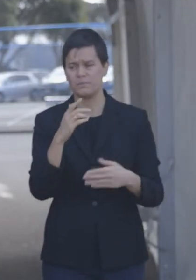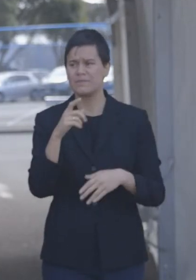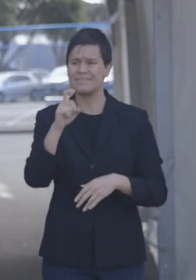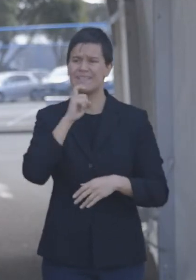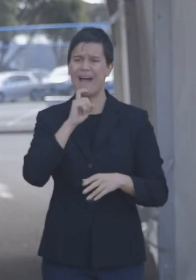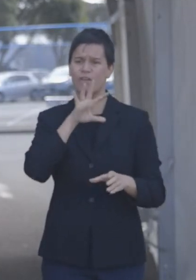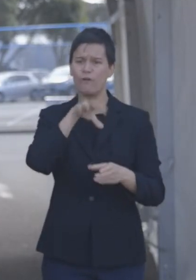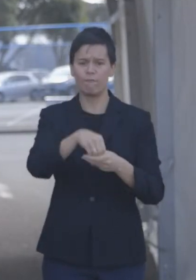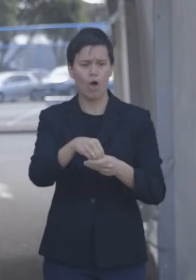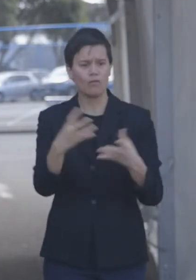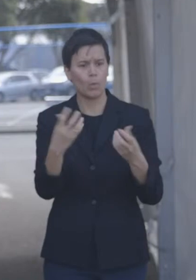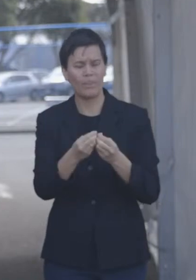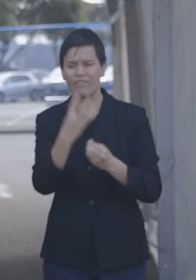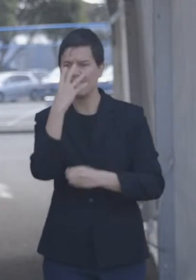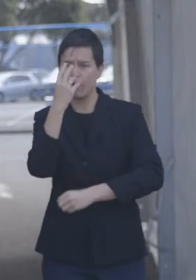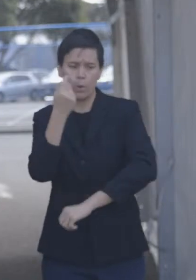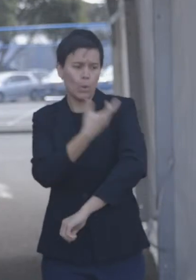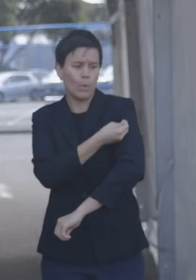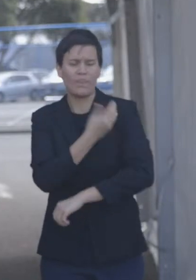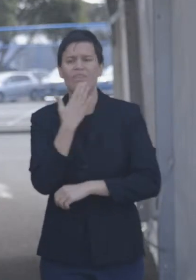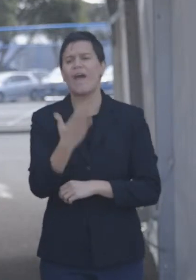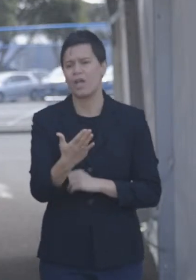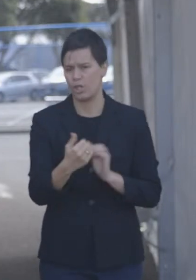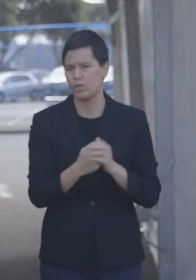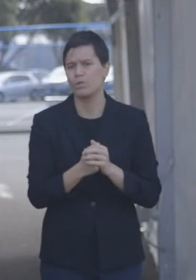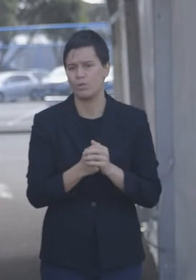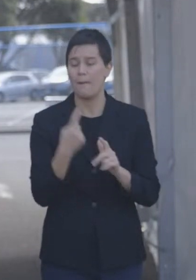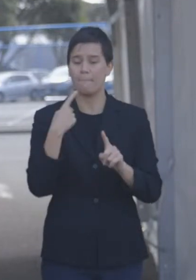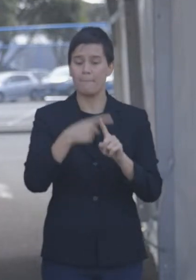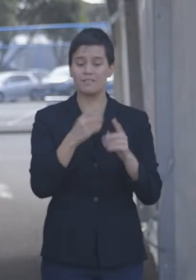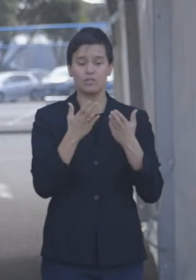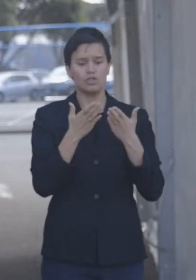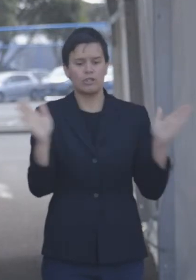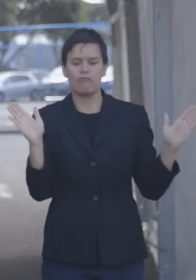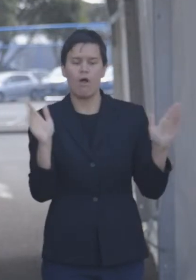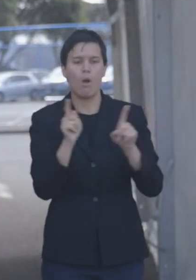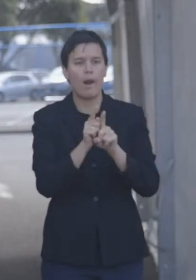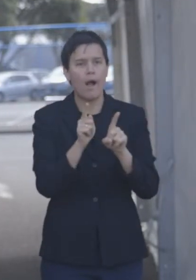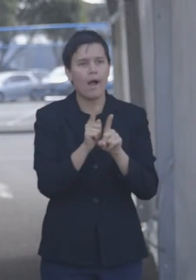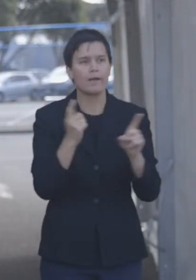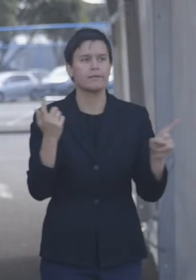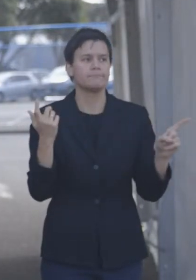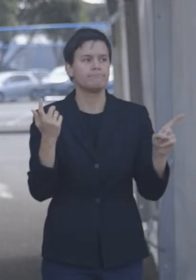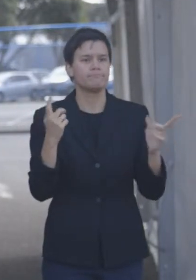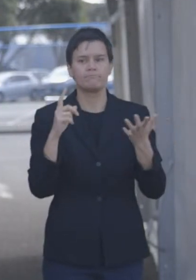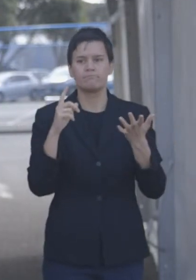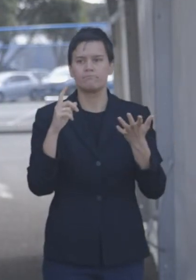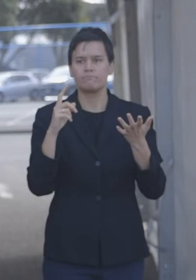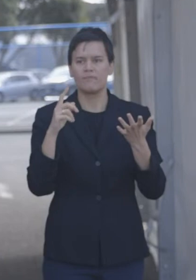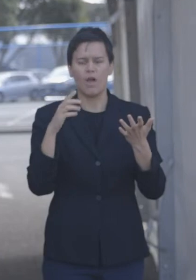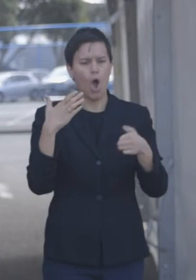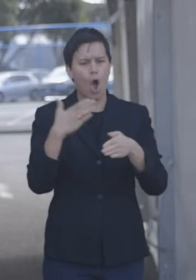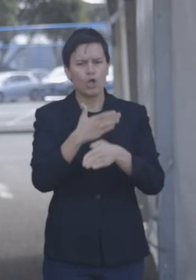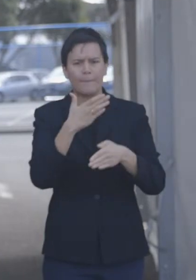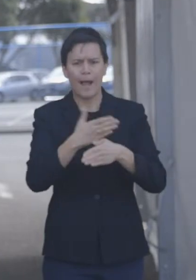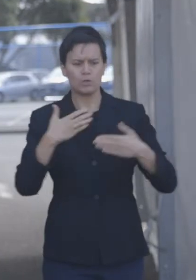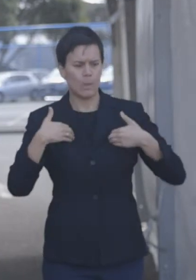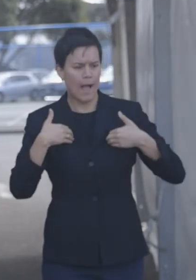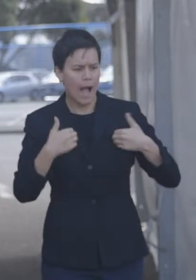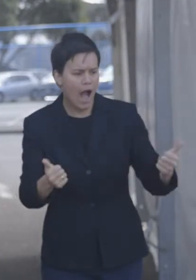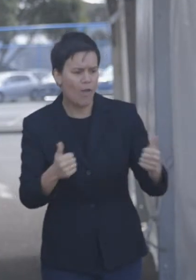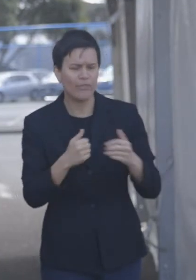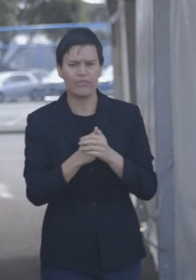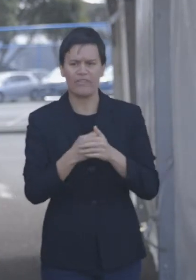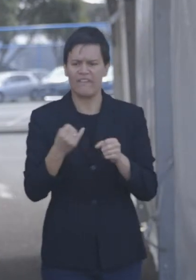the staff across our system, including in general practice, but also occupational health nurses and those in other settings, pharmacists and so